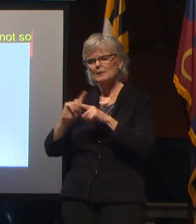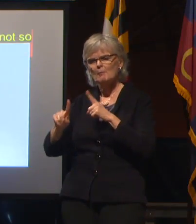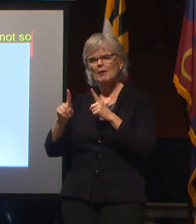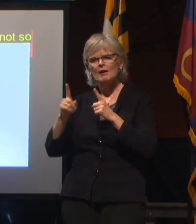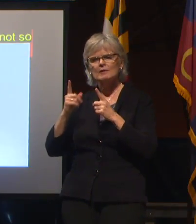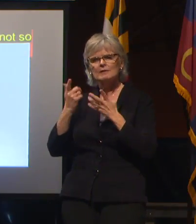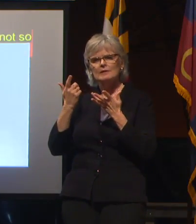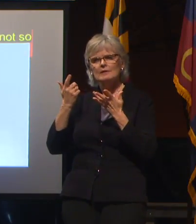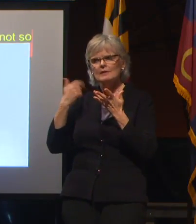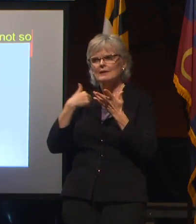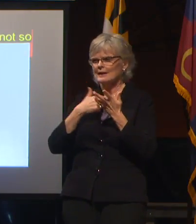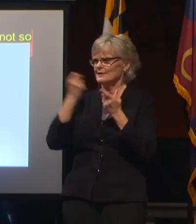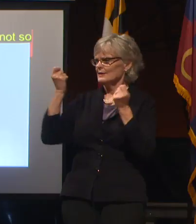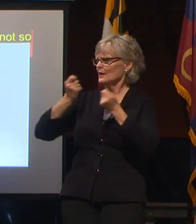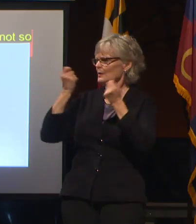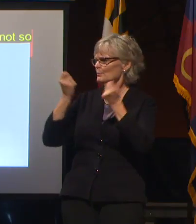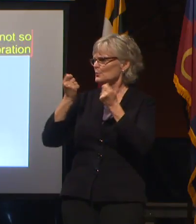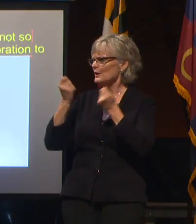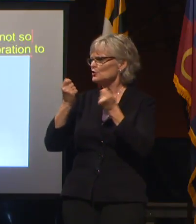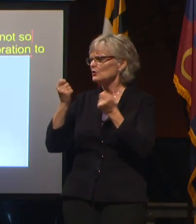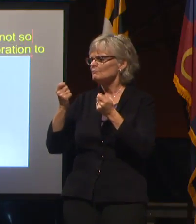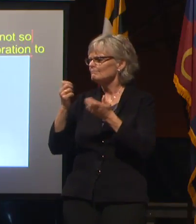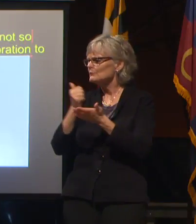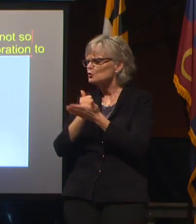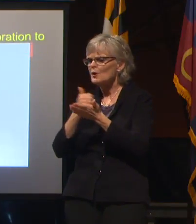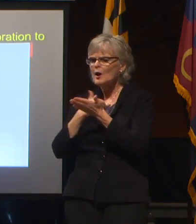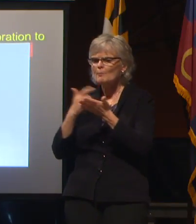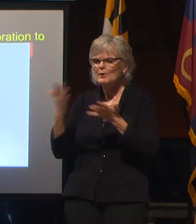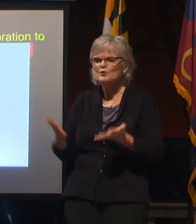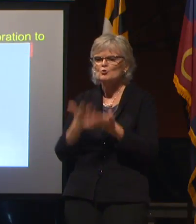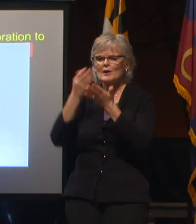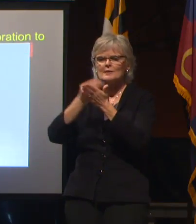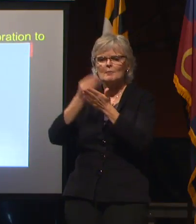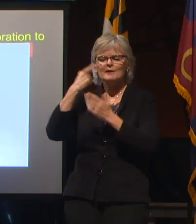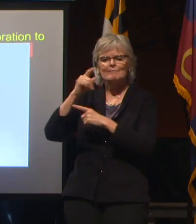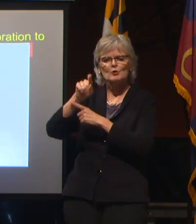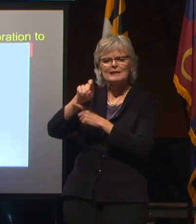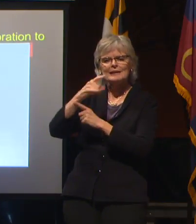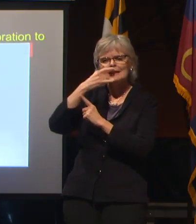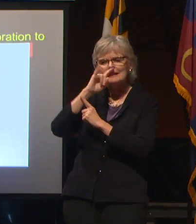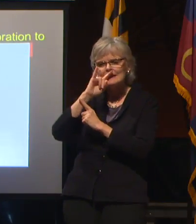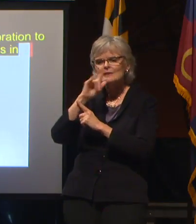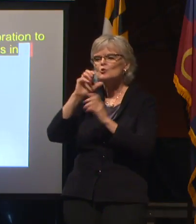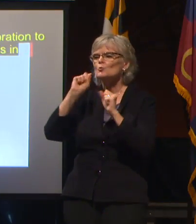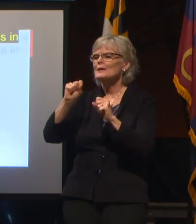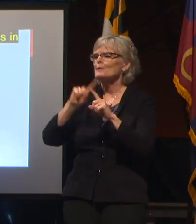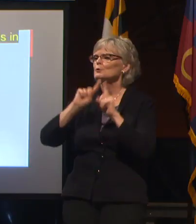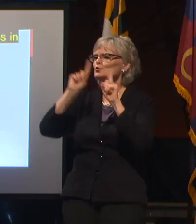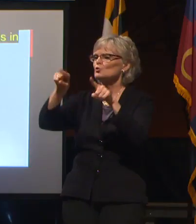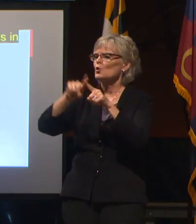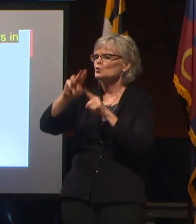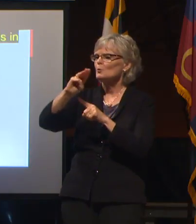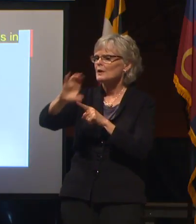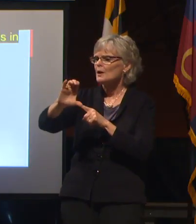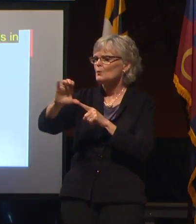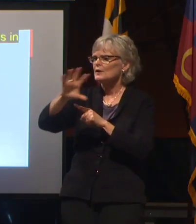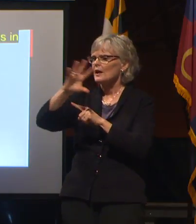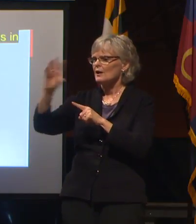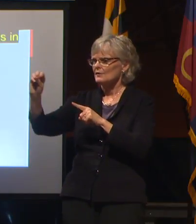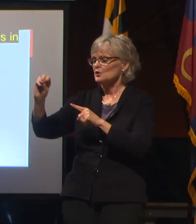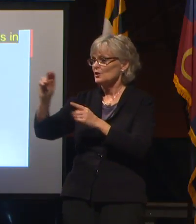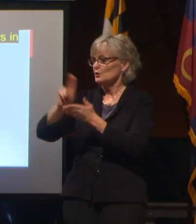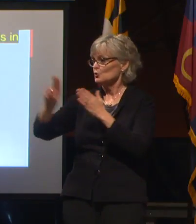raise resources for our needy kids in Montgomery County to attend Montgomery College and the University of Maryland, Shady